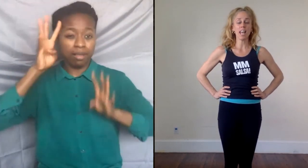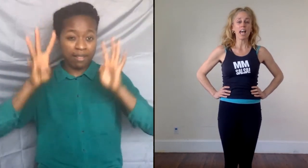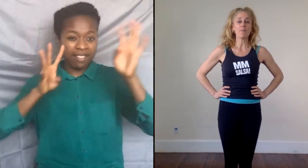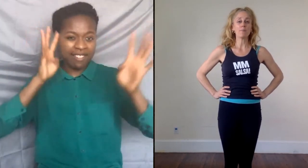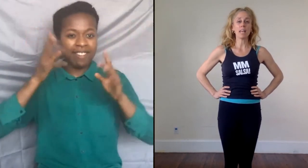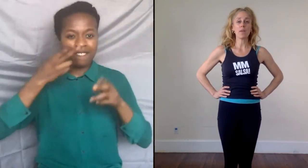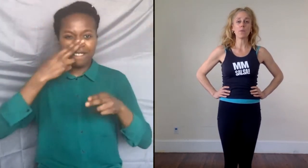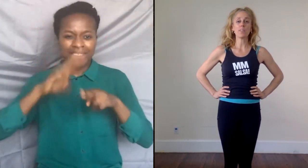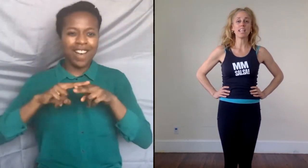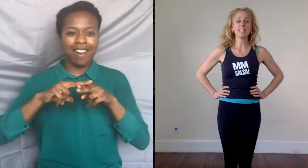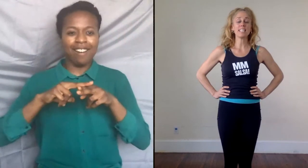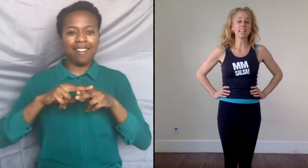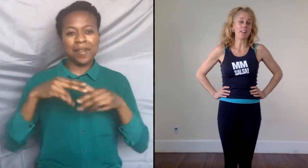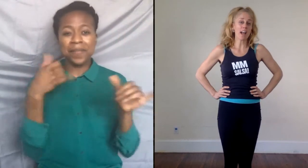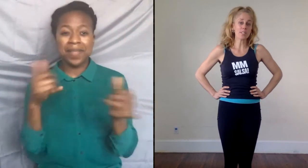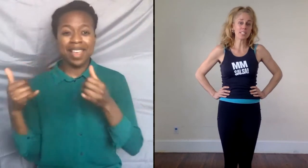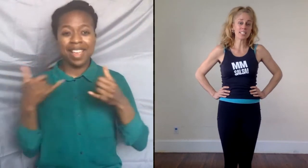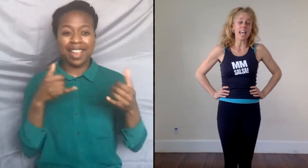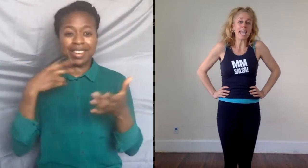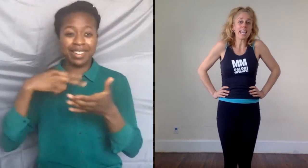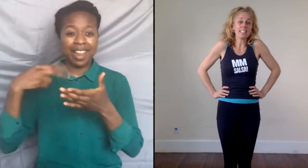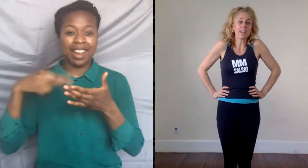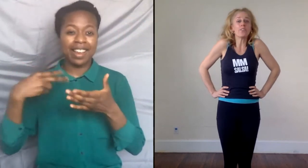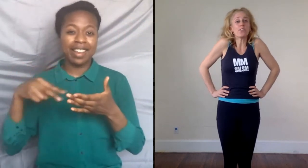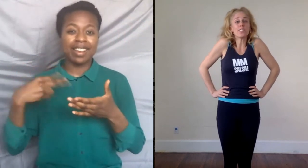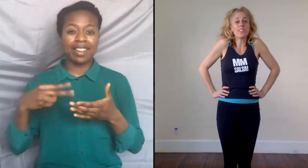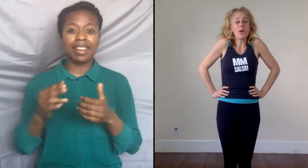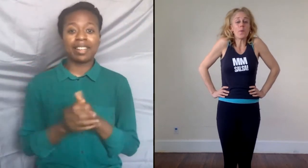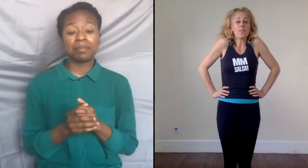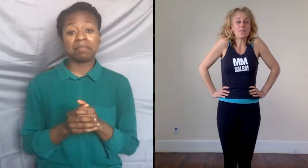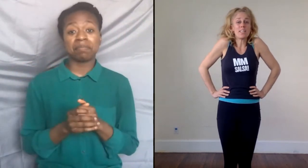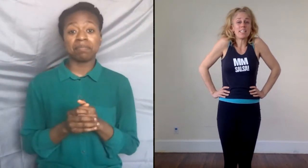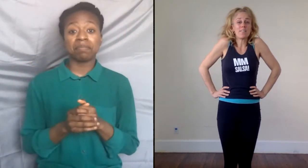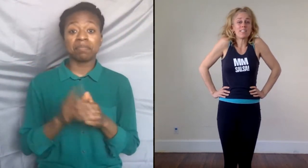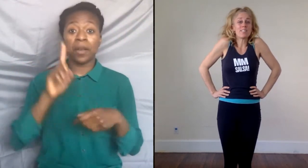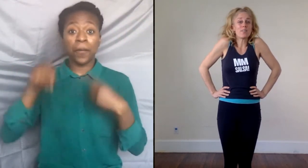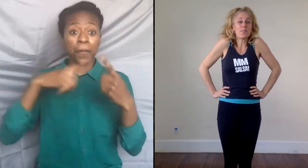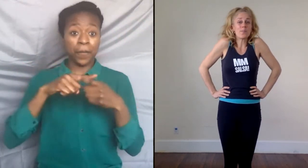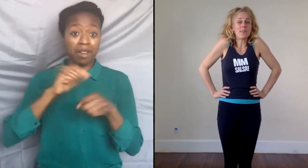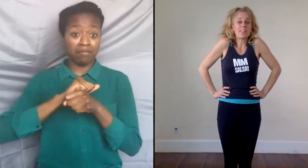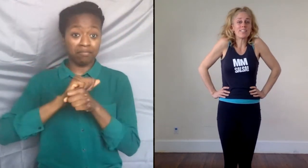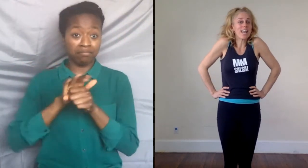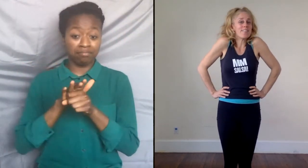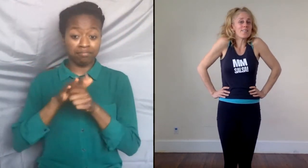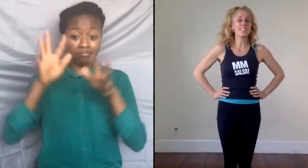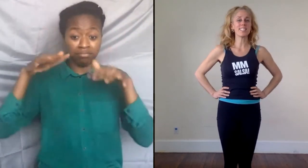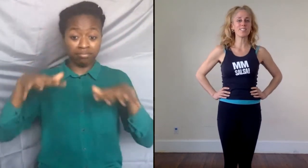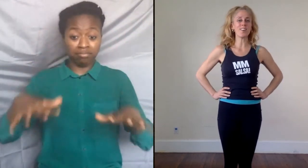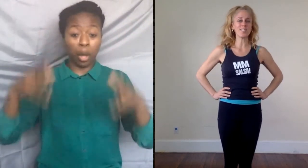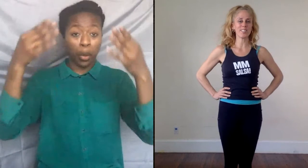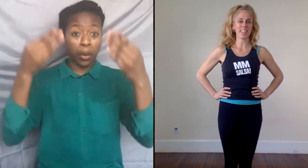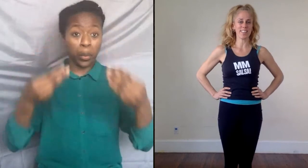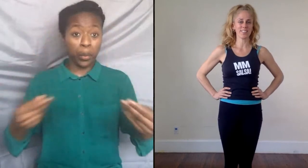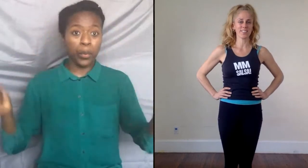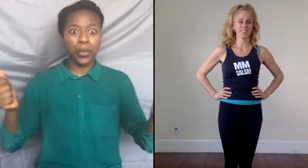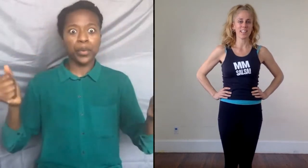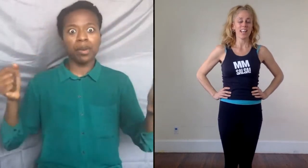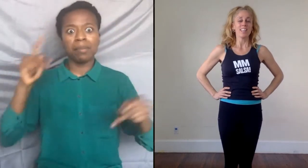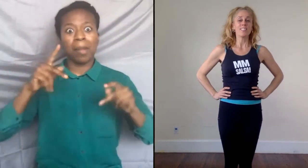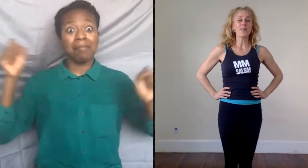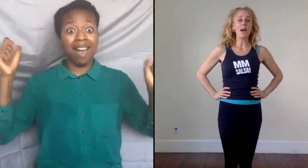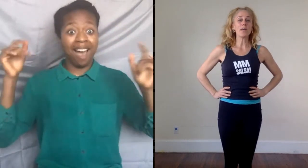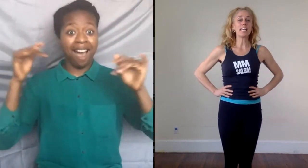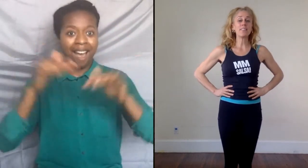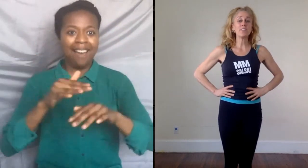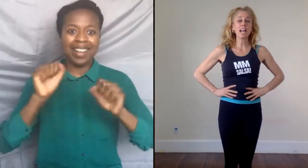fun and play when we're dancing in our houses. And of course, when the pandemic is over and we're back outside, what we can do all together.